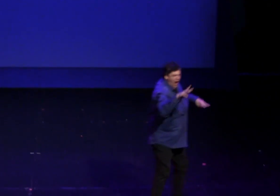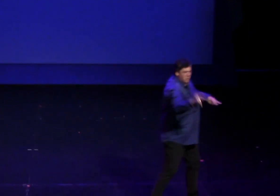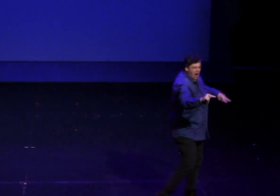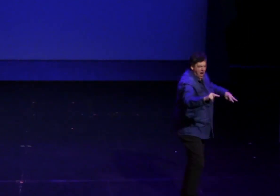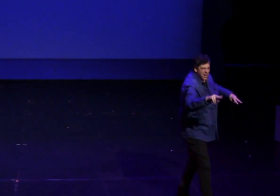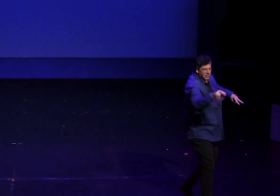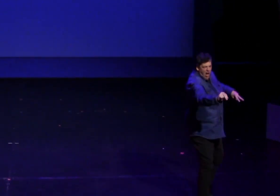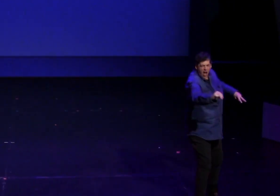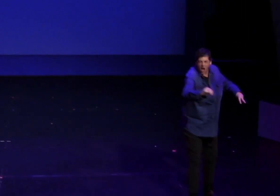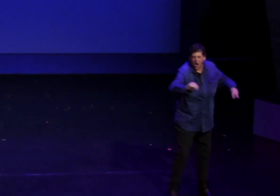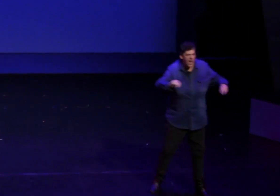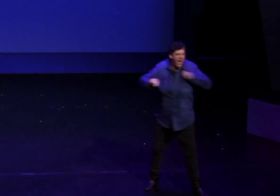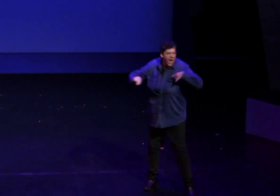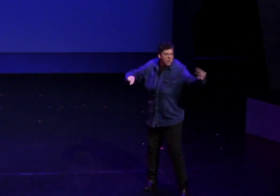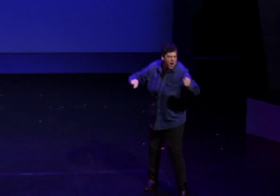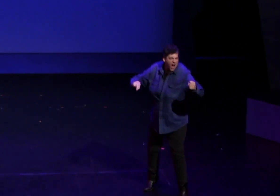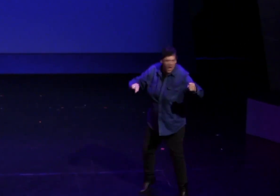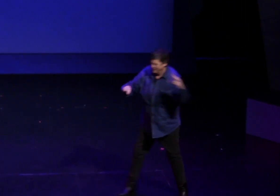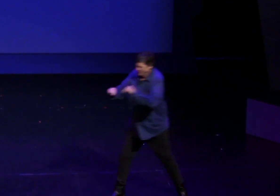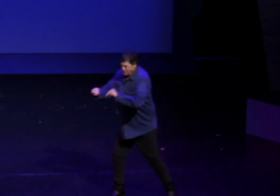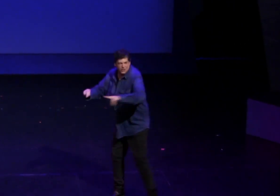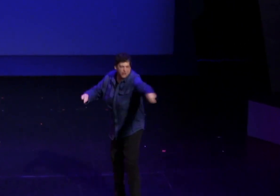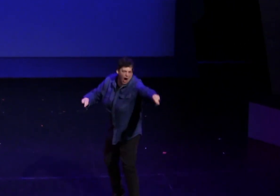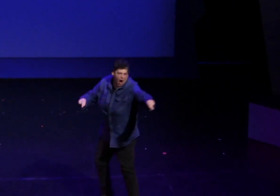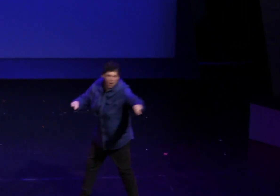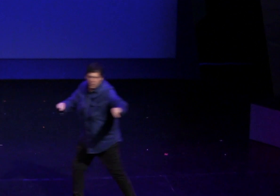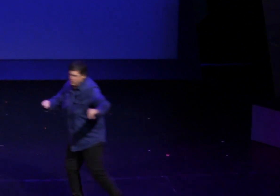No! I won! No! I won. I definitely won.